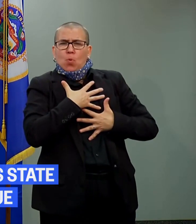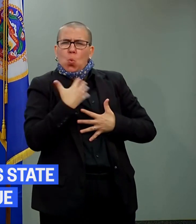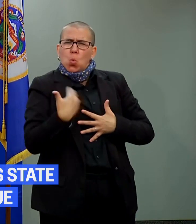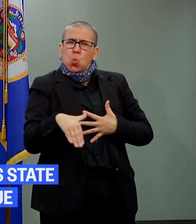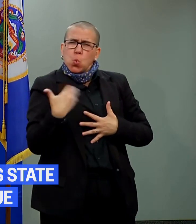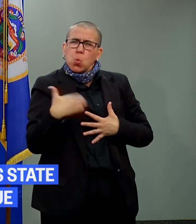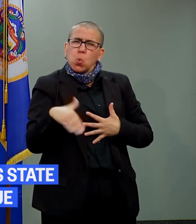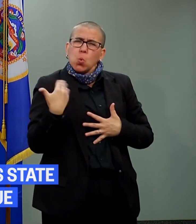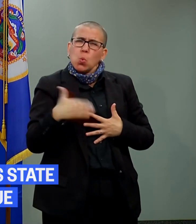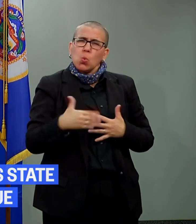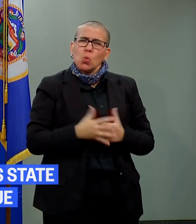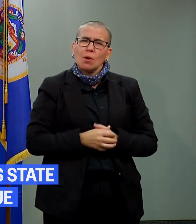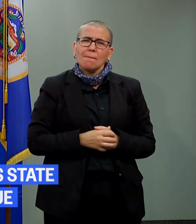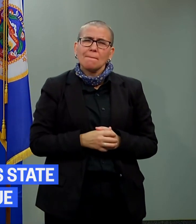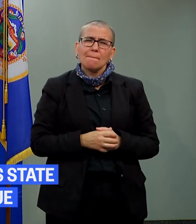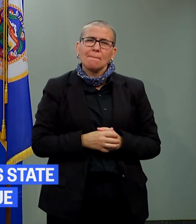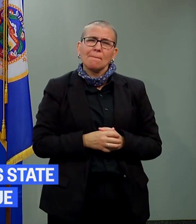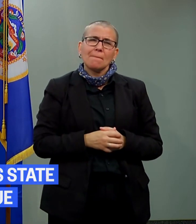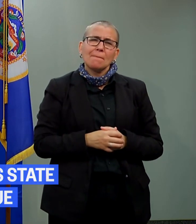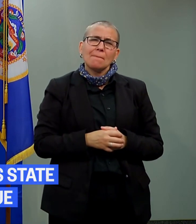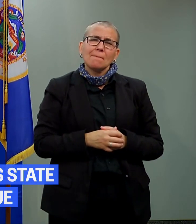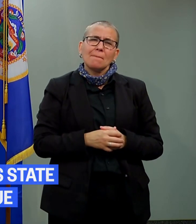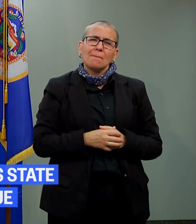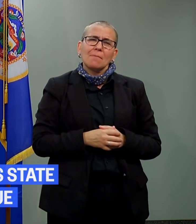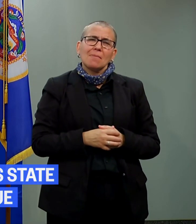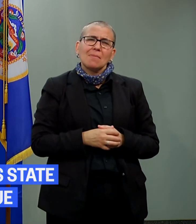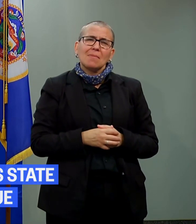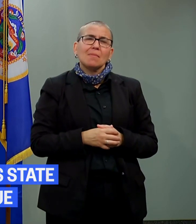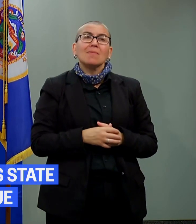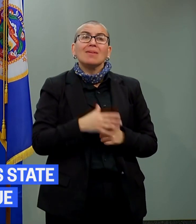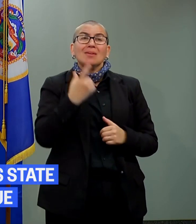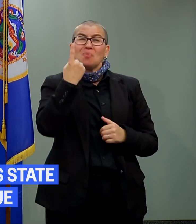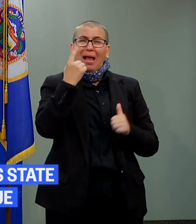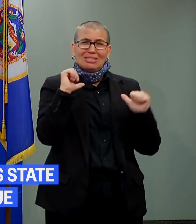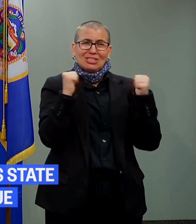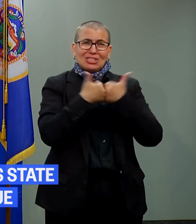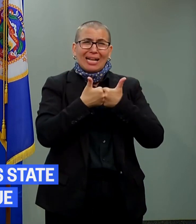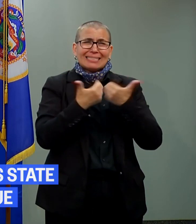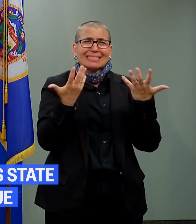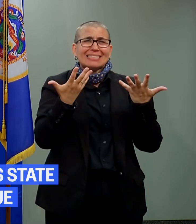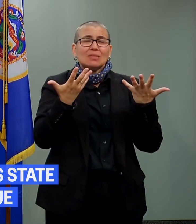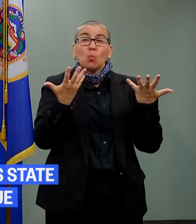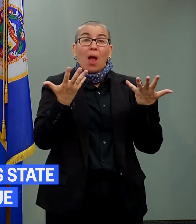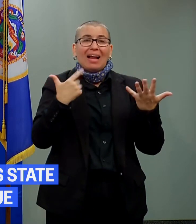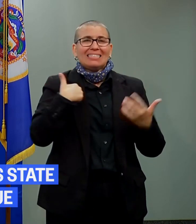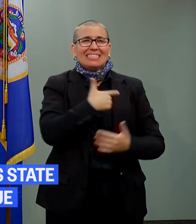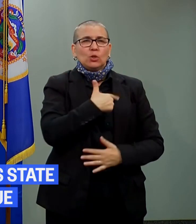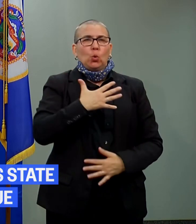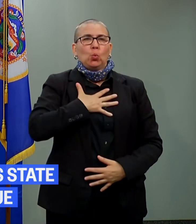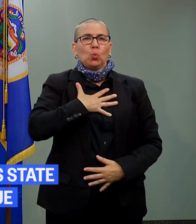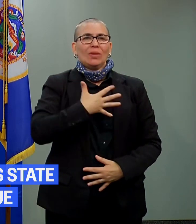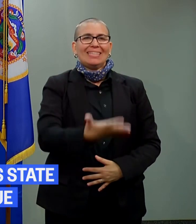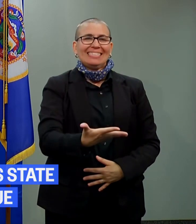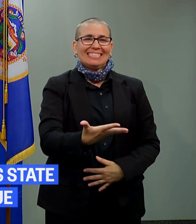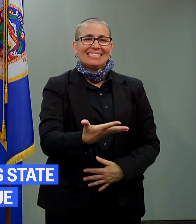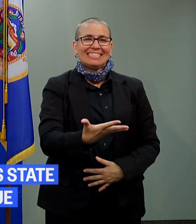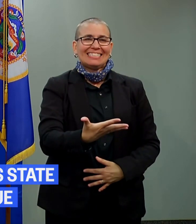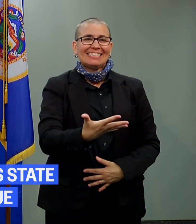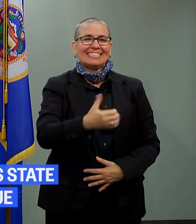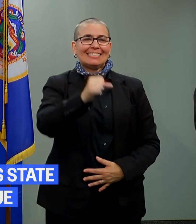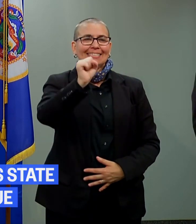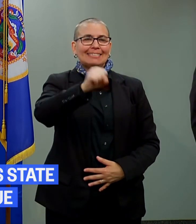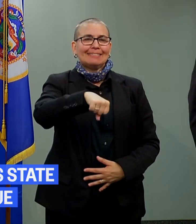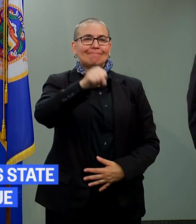had is that we haven't been willing to call things what they were, and that created an